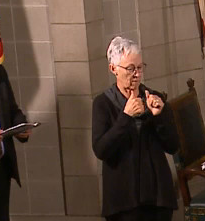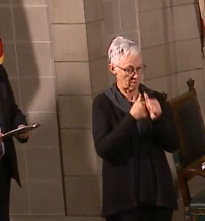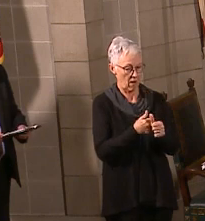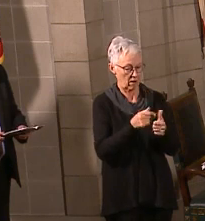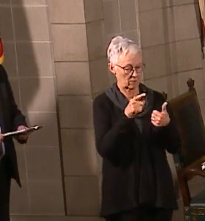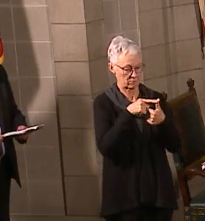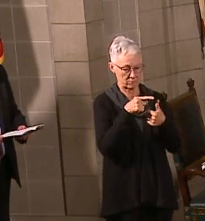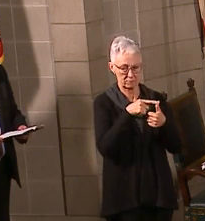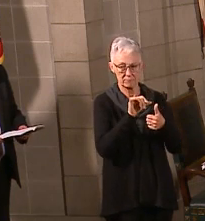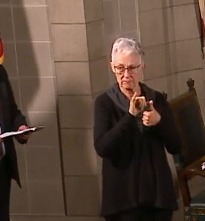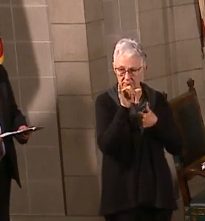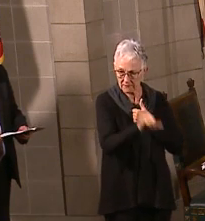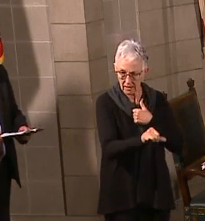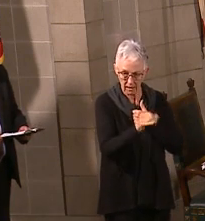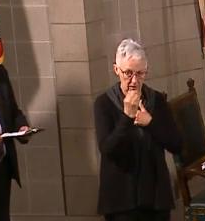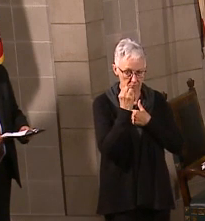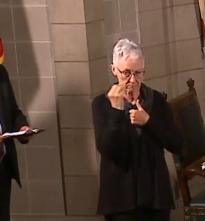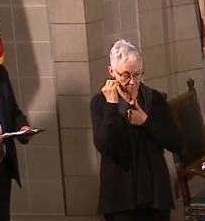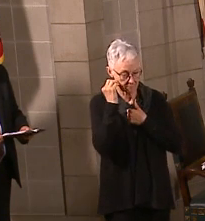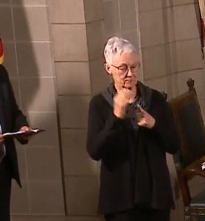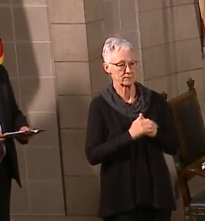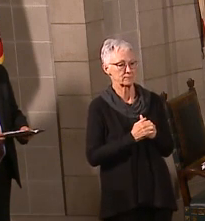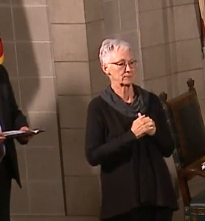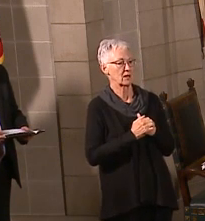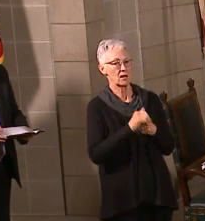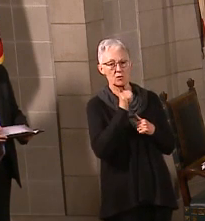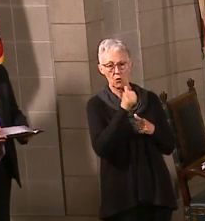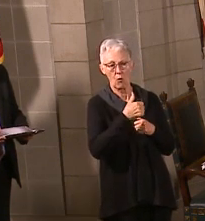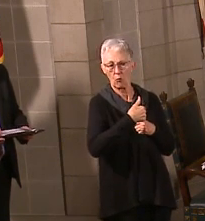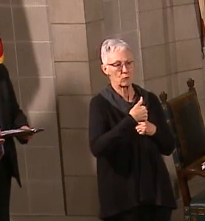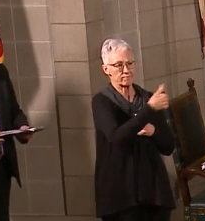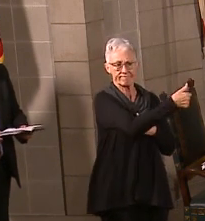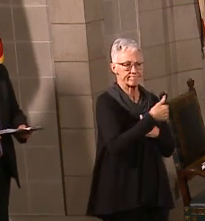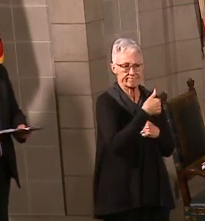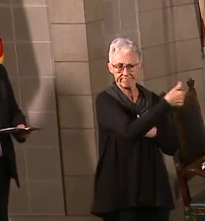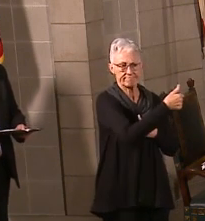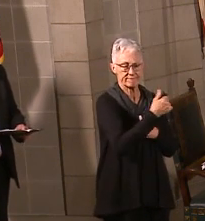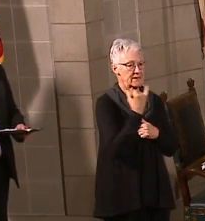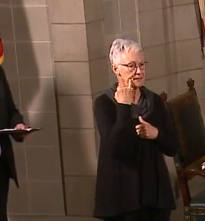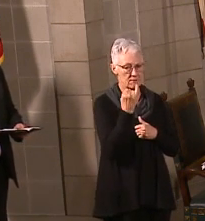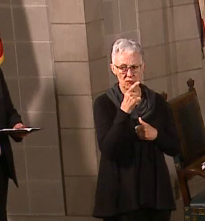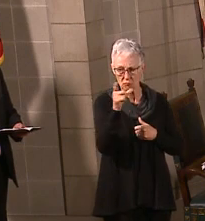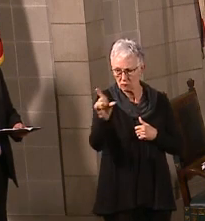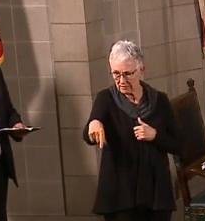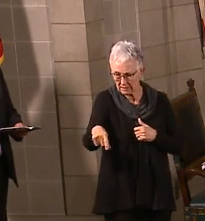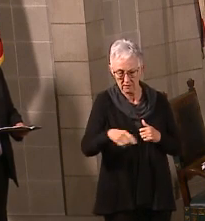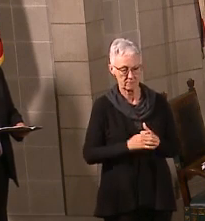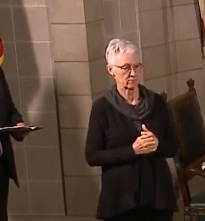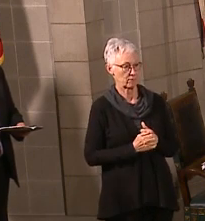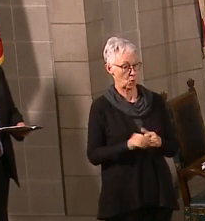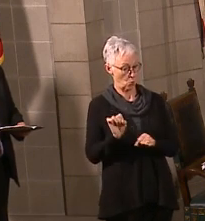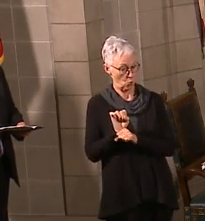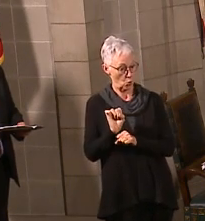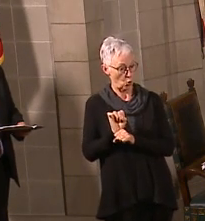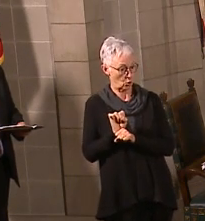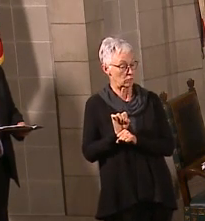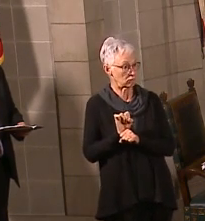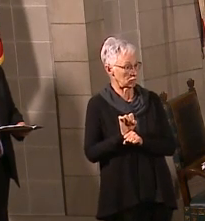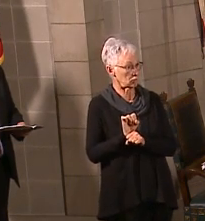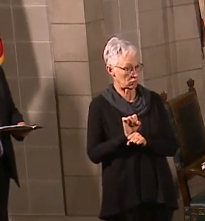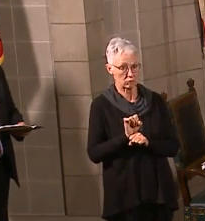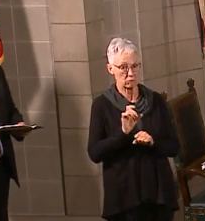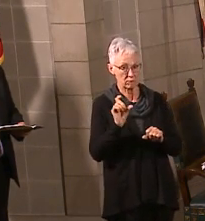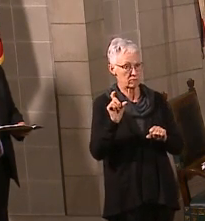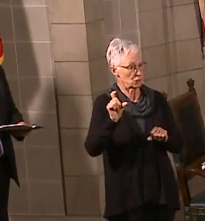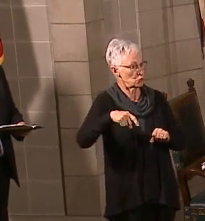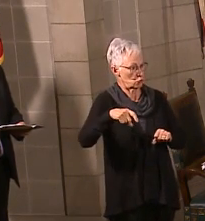home. Only take errands that are essential. 2, work. We want people to work. Work from home